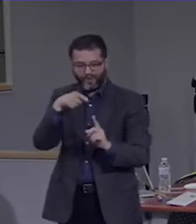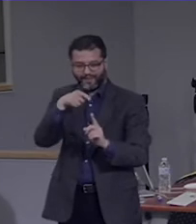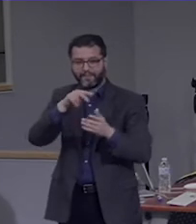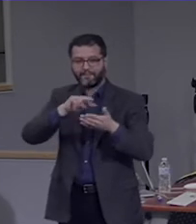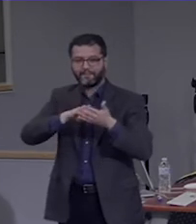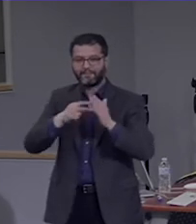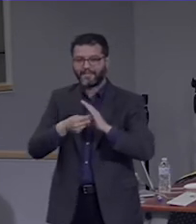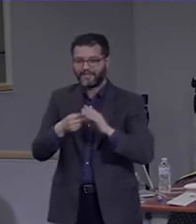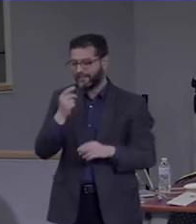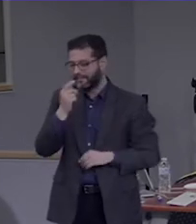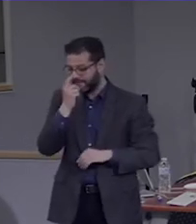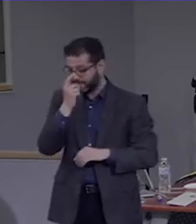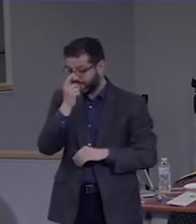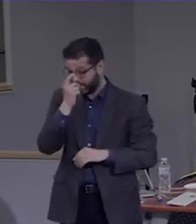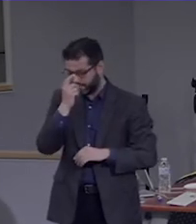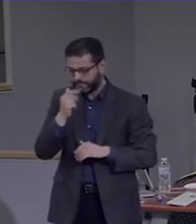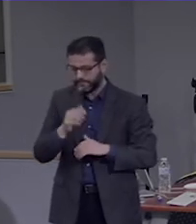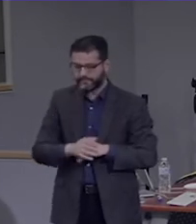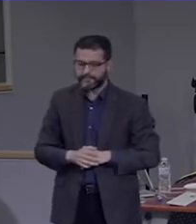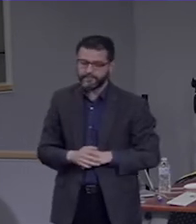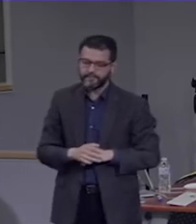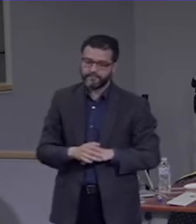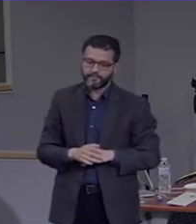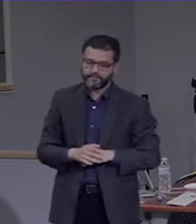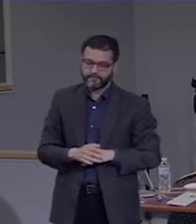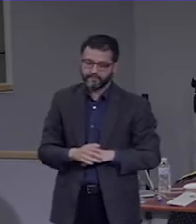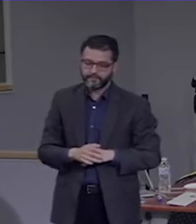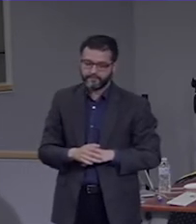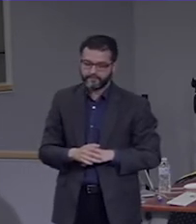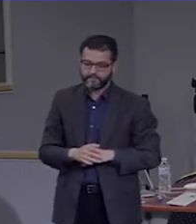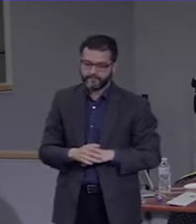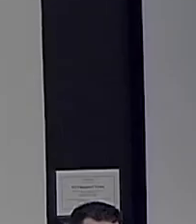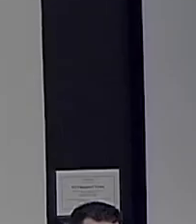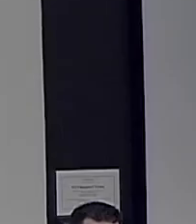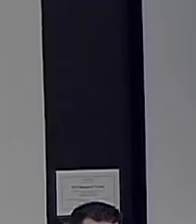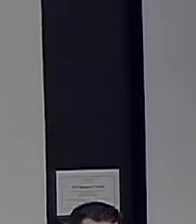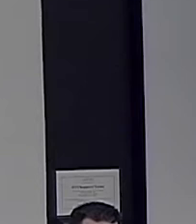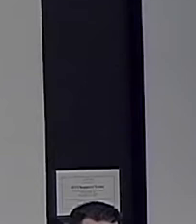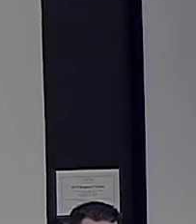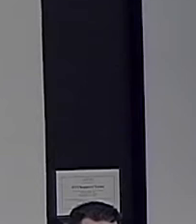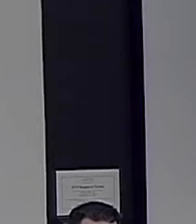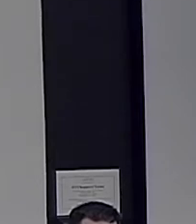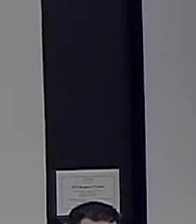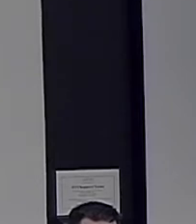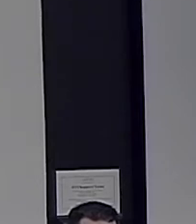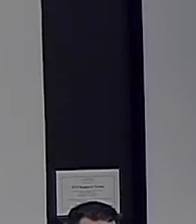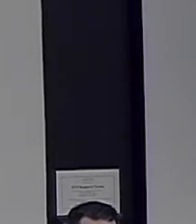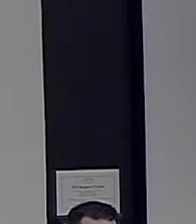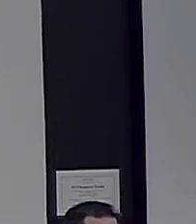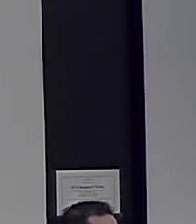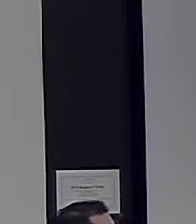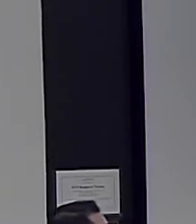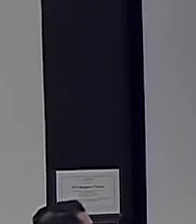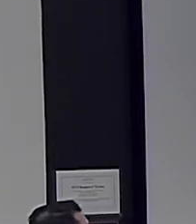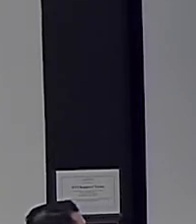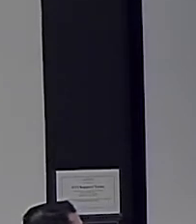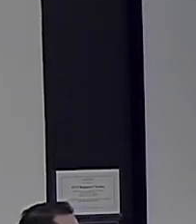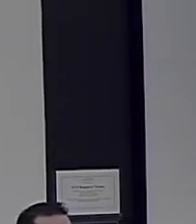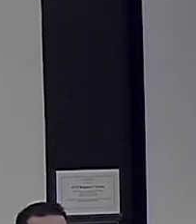I not say but interestingly enough this prediction